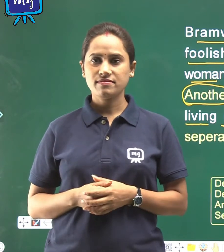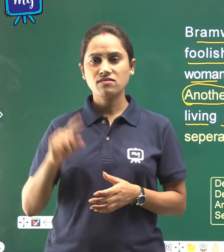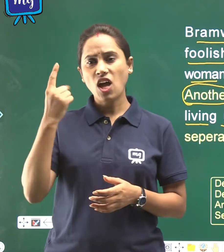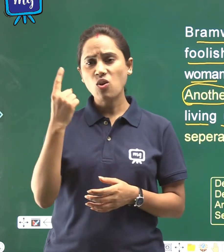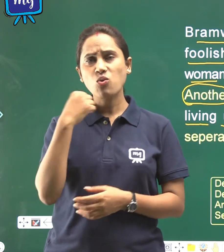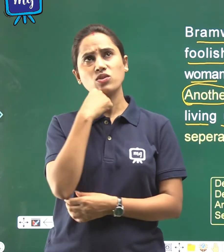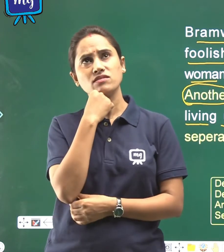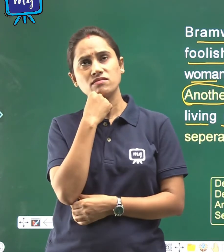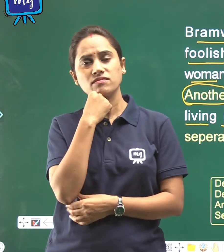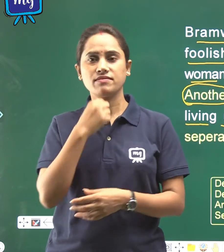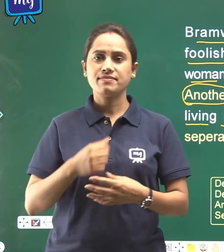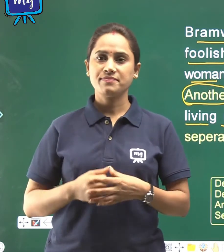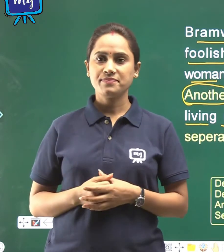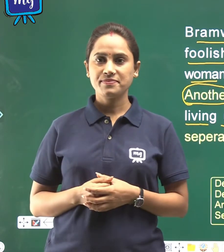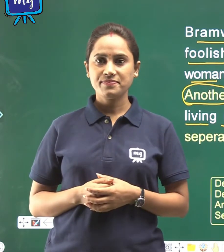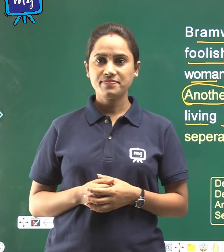alone,